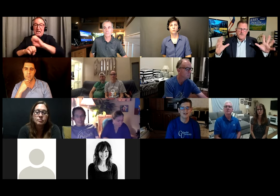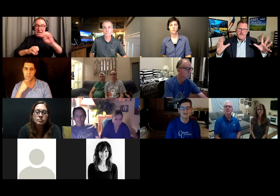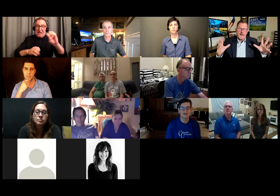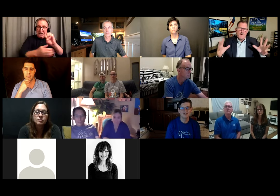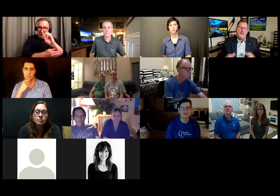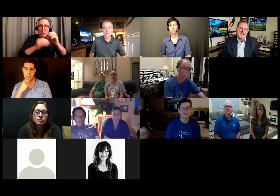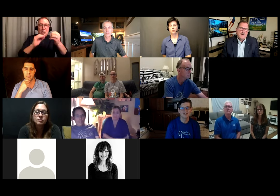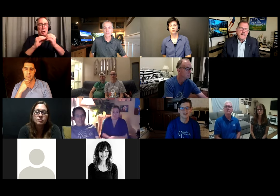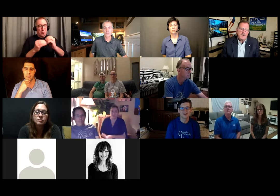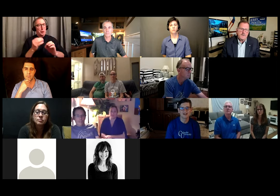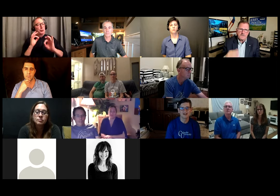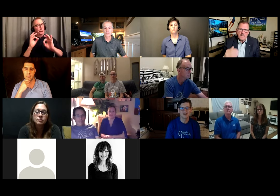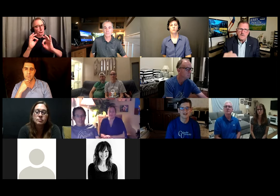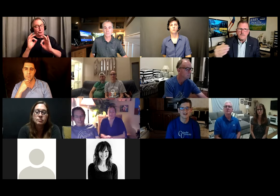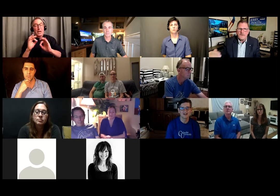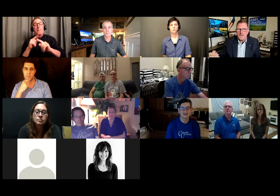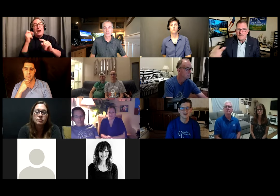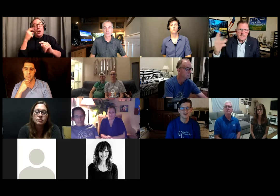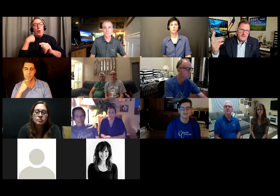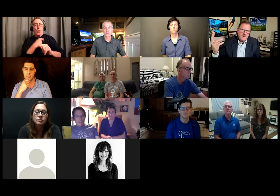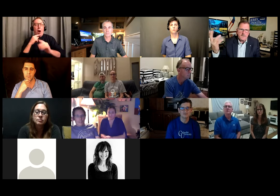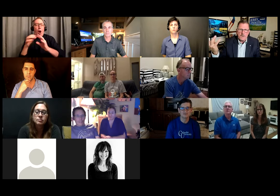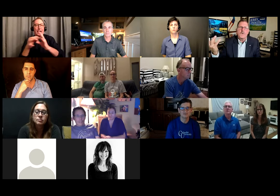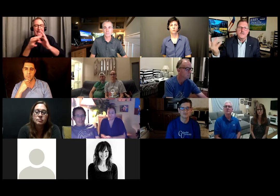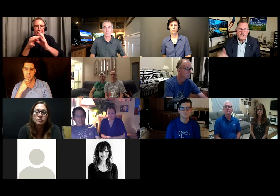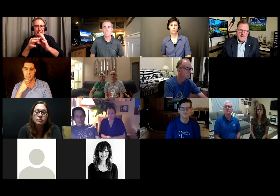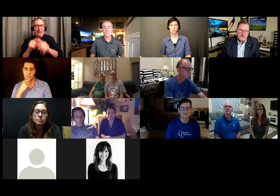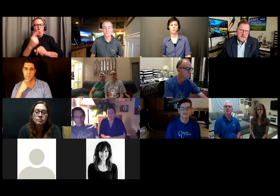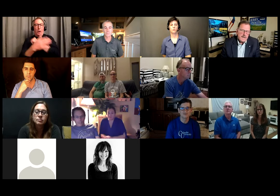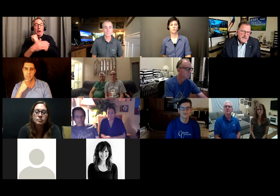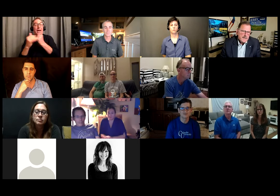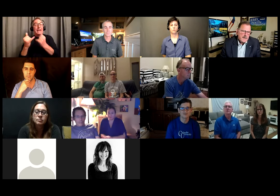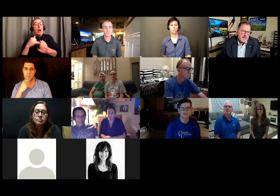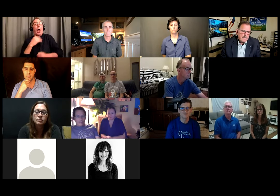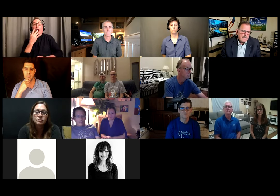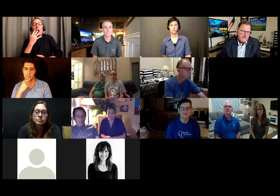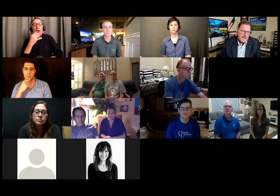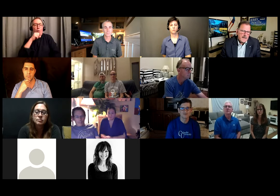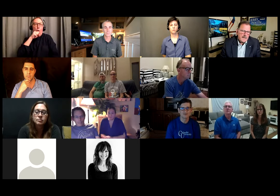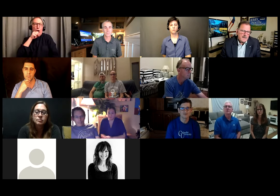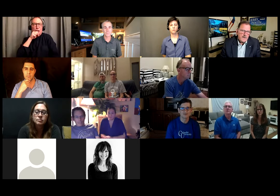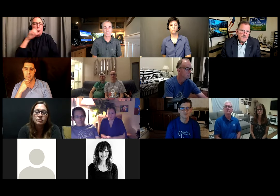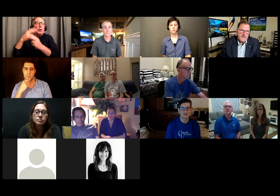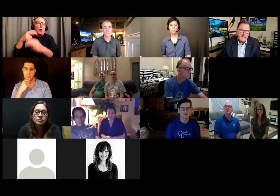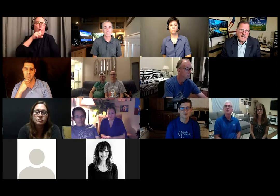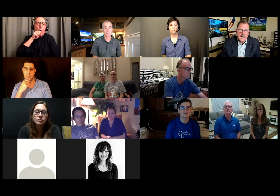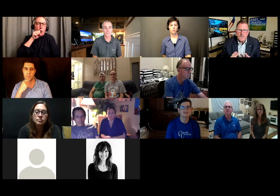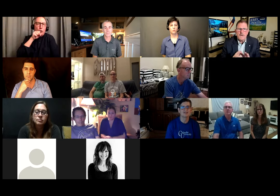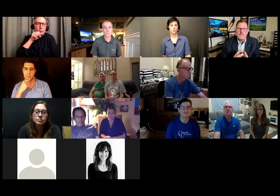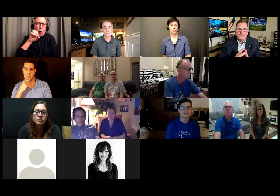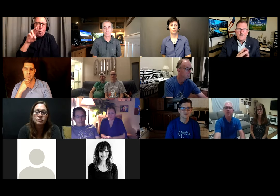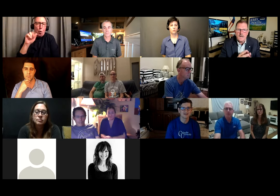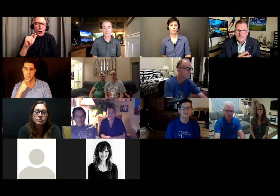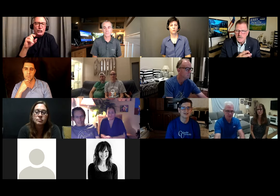connected as one county, and we're now in what they call the orange category. And hopefully